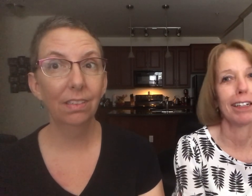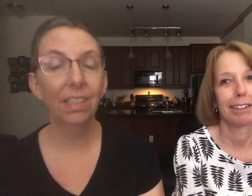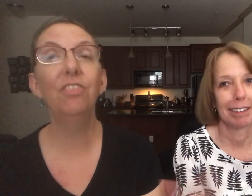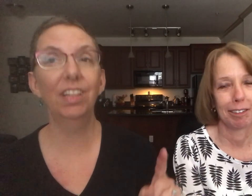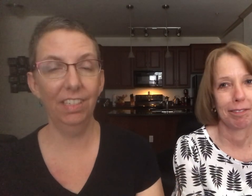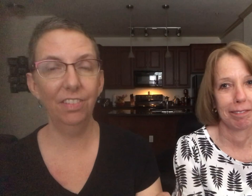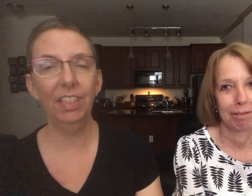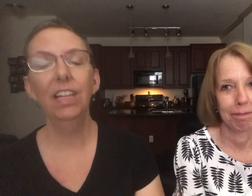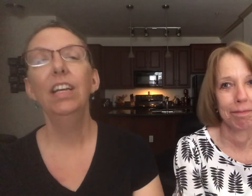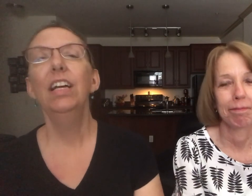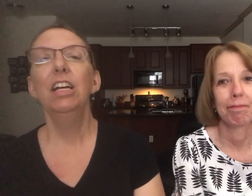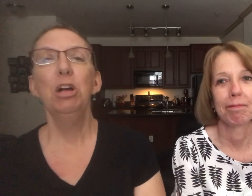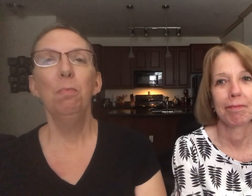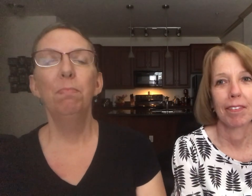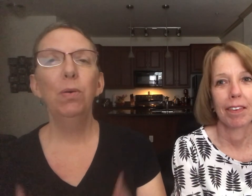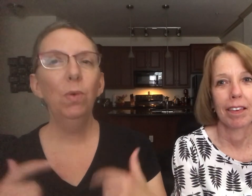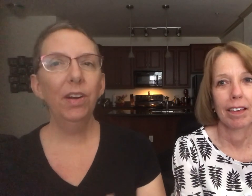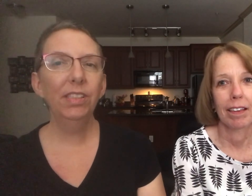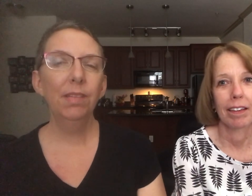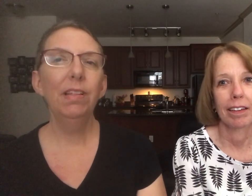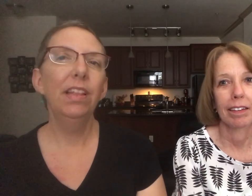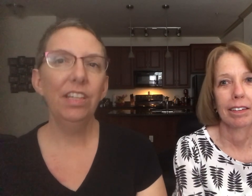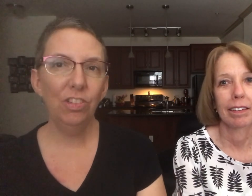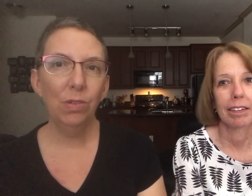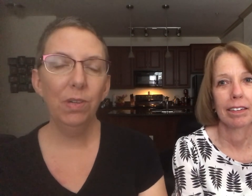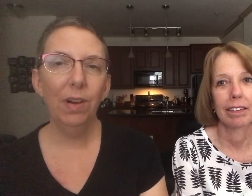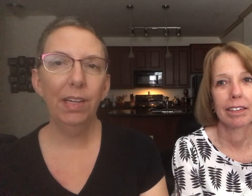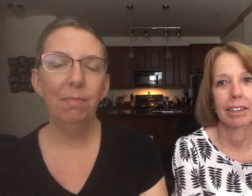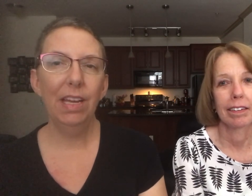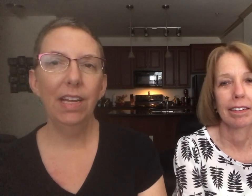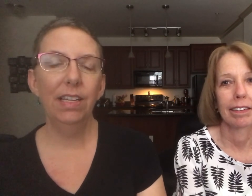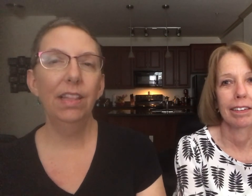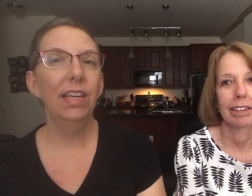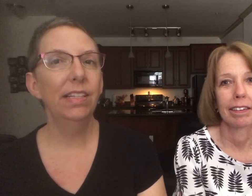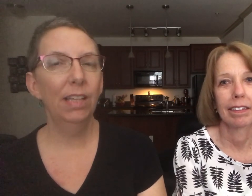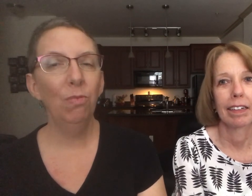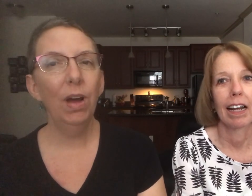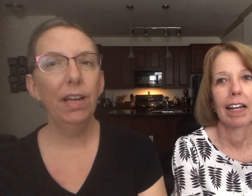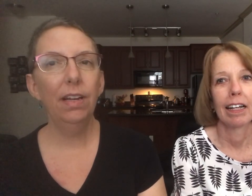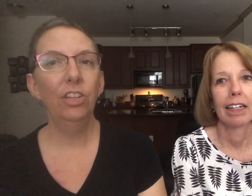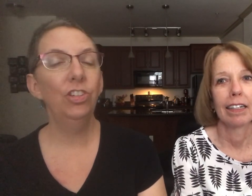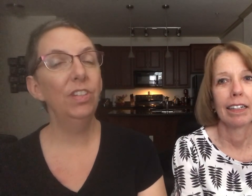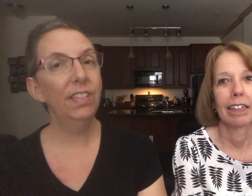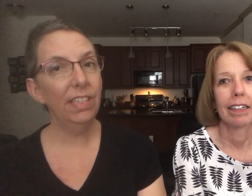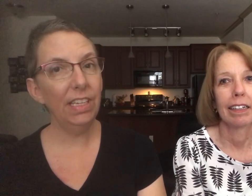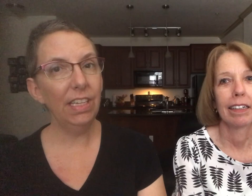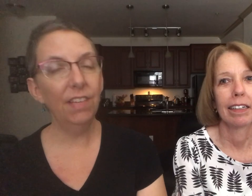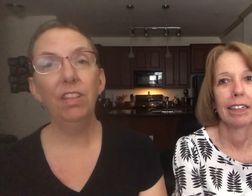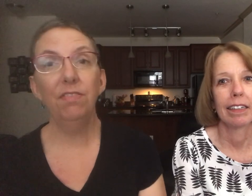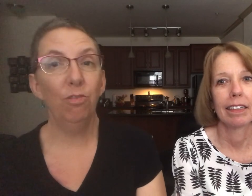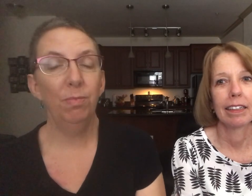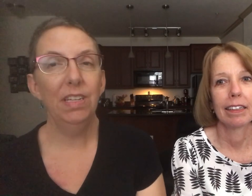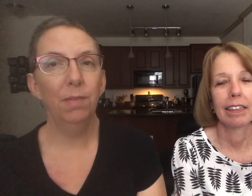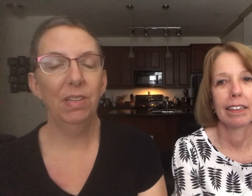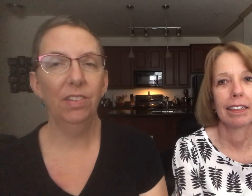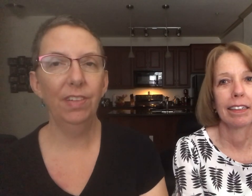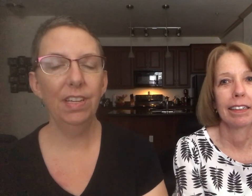In Philadelphia. But what are some of the things you would recommend that someone should see if they've never been to Pennsylvania?